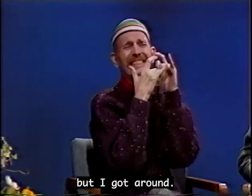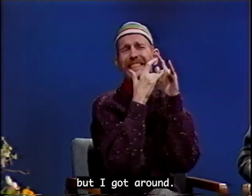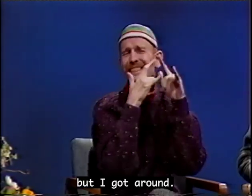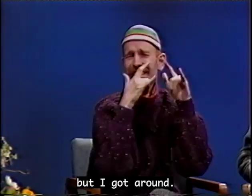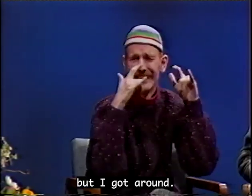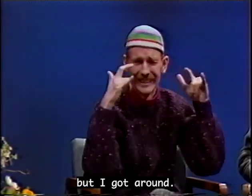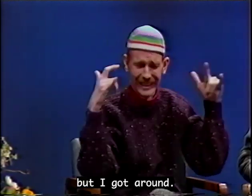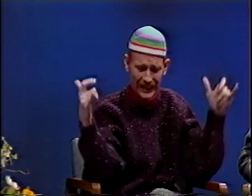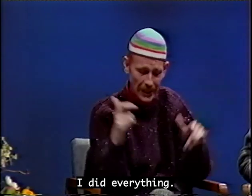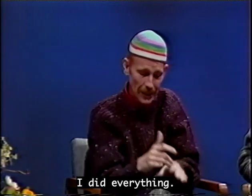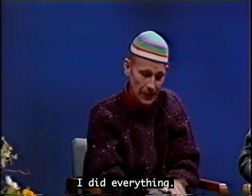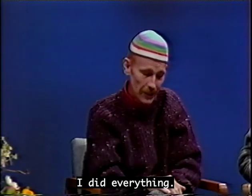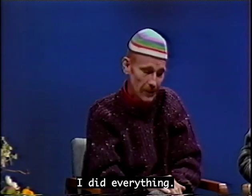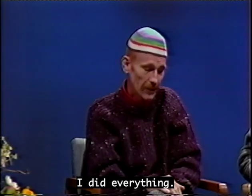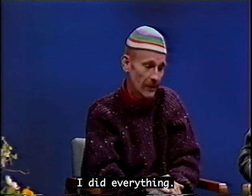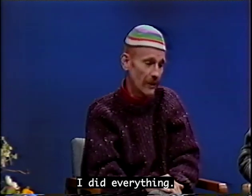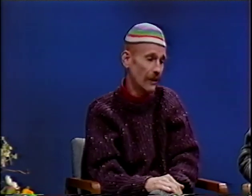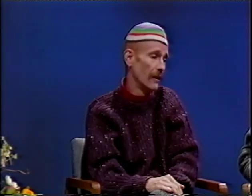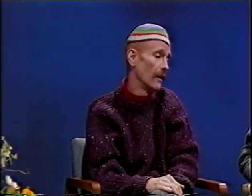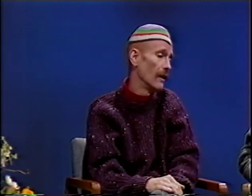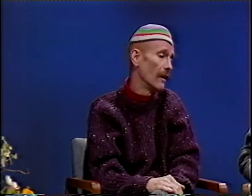got around. I did everything.